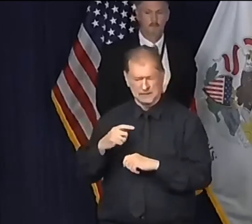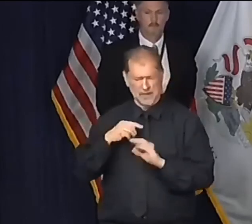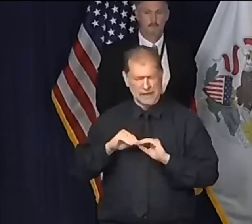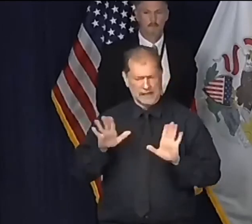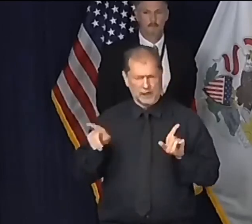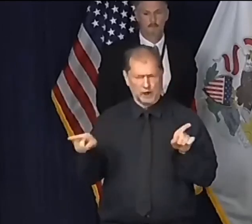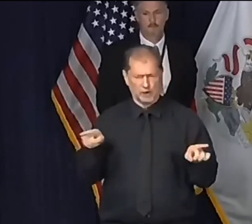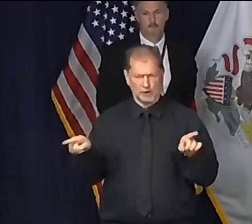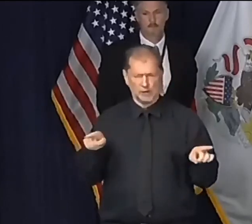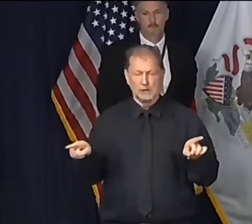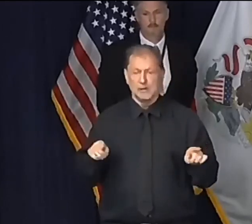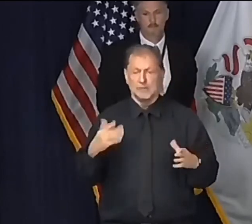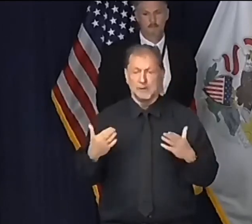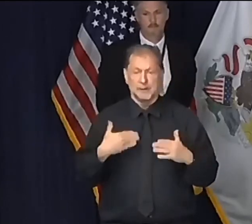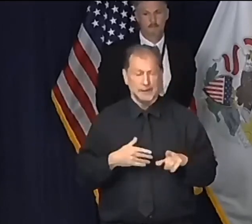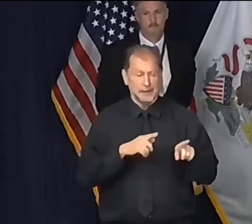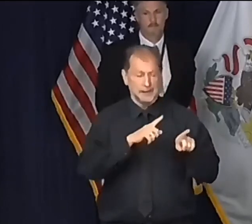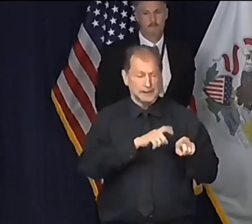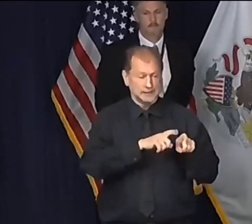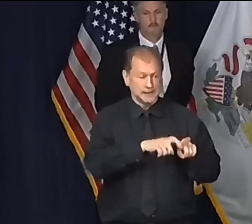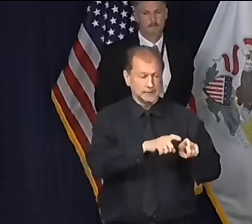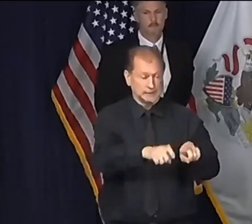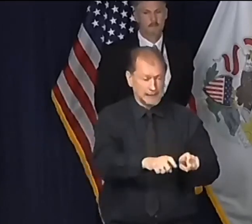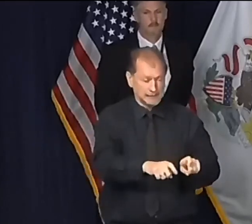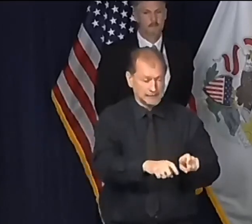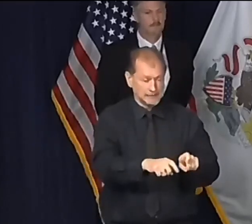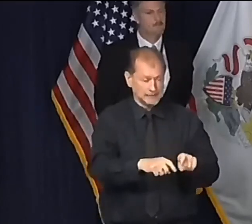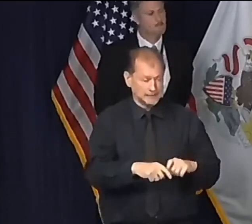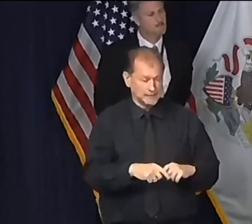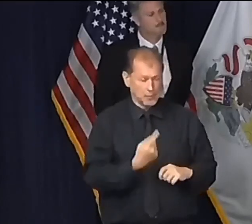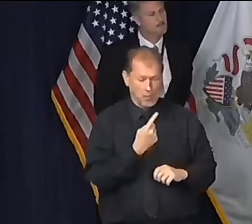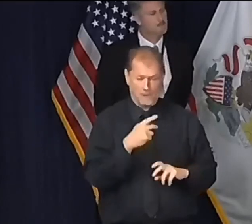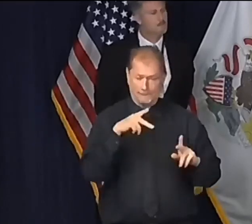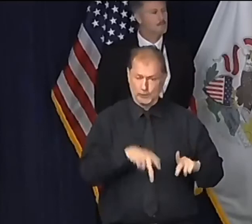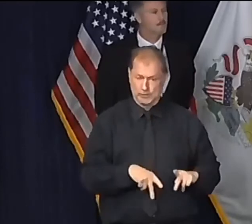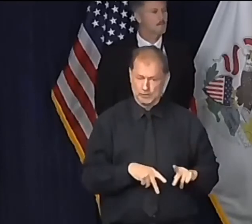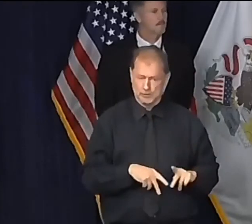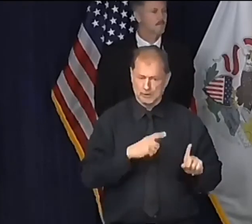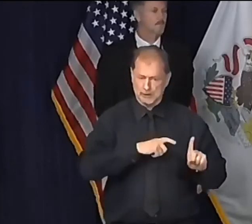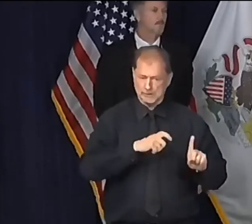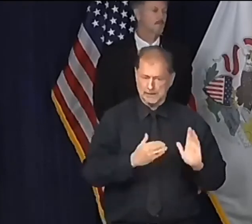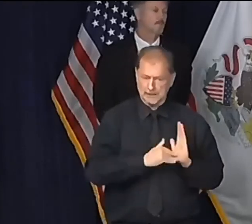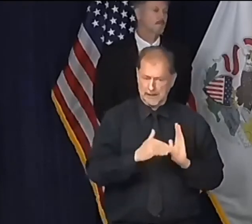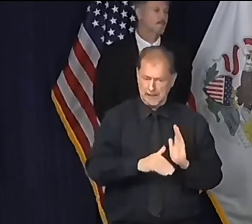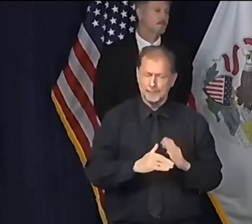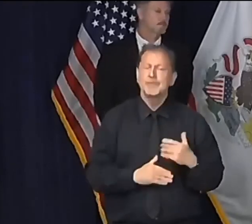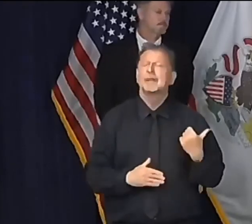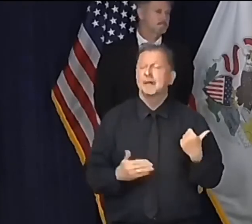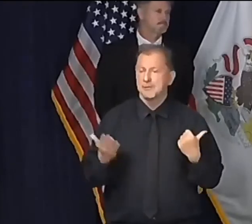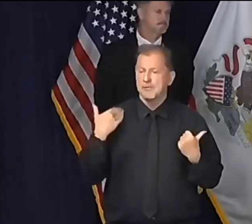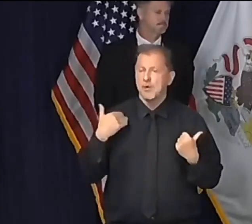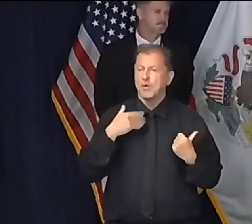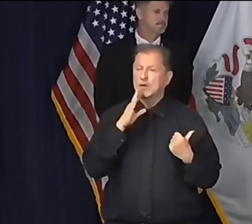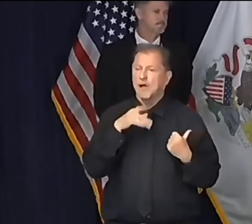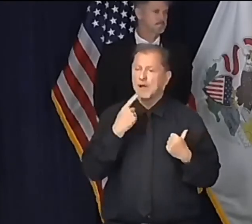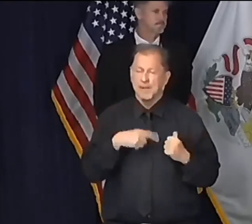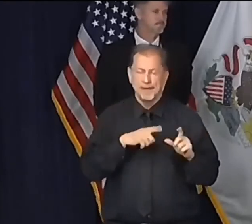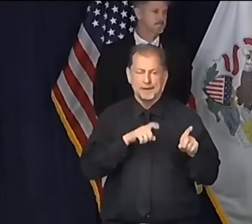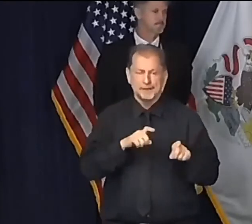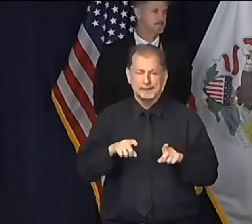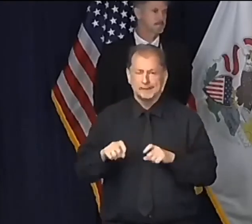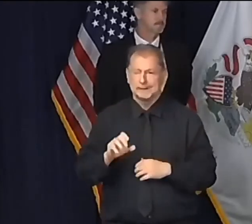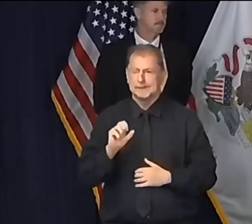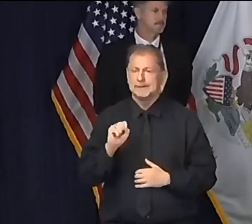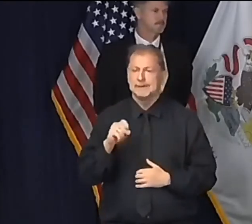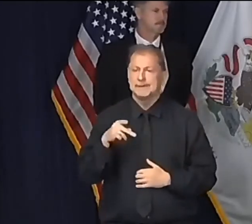sometimes multiple tests are needed to get a result? So if you recall, when we used to talk about the specimens tested, we know that we used to